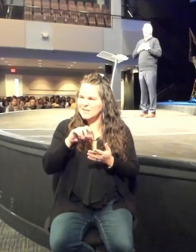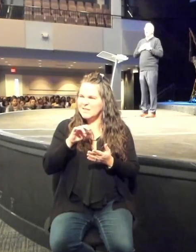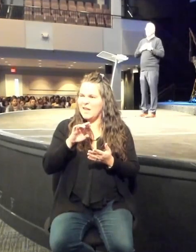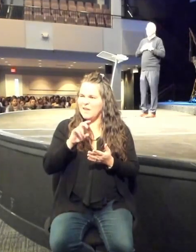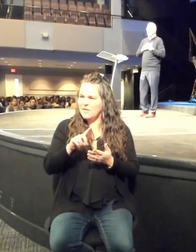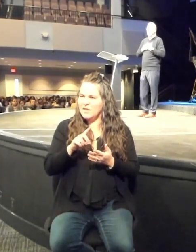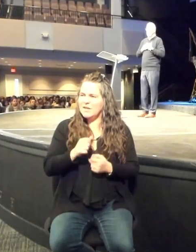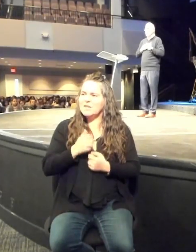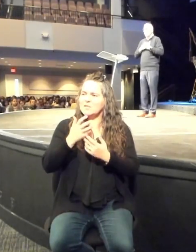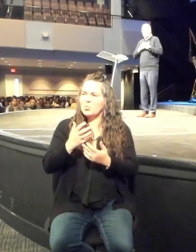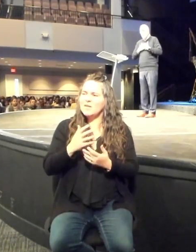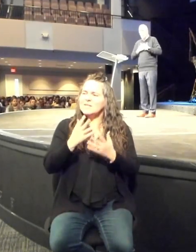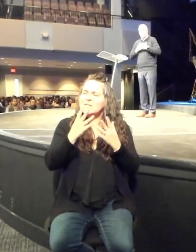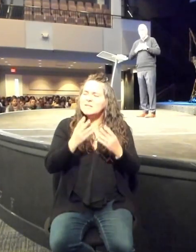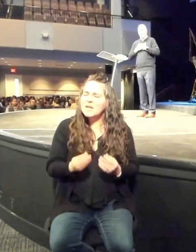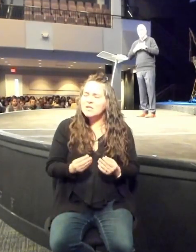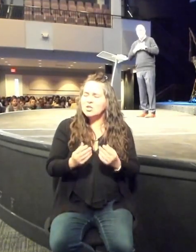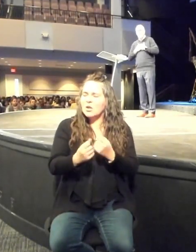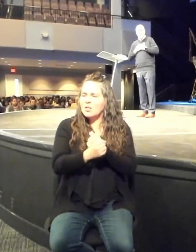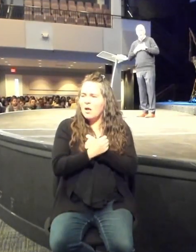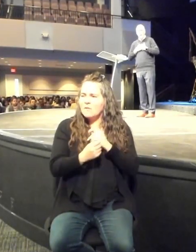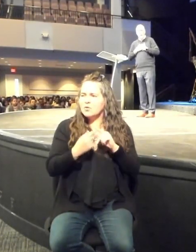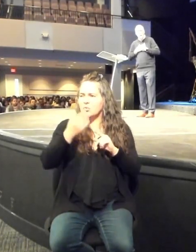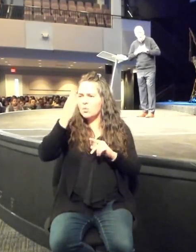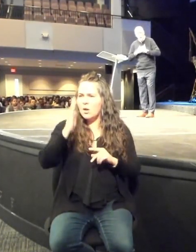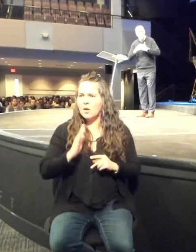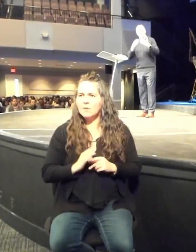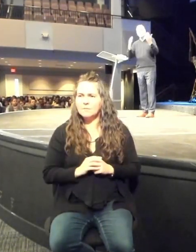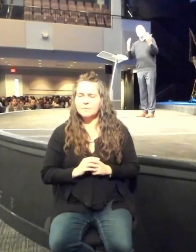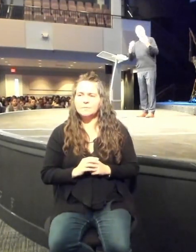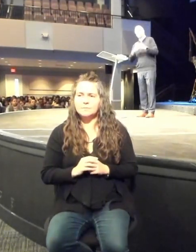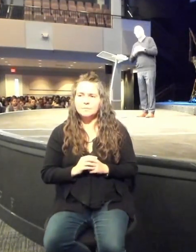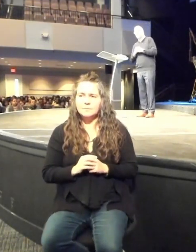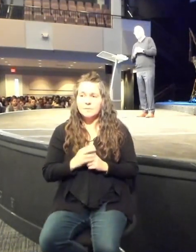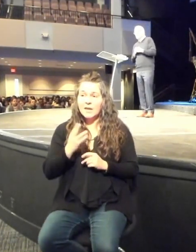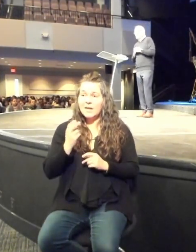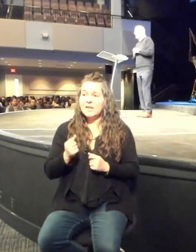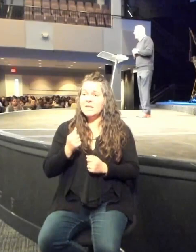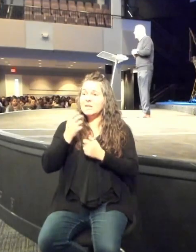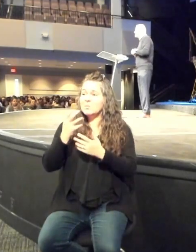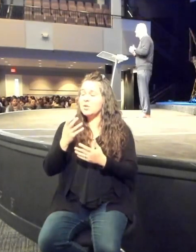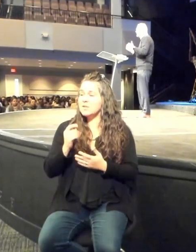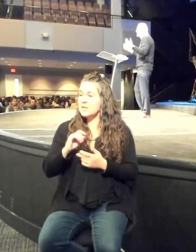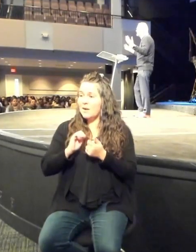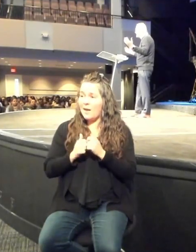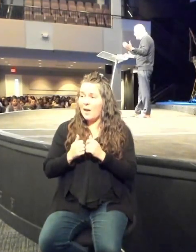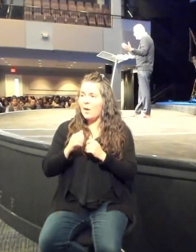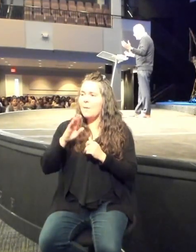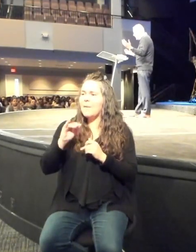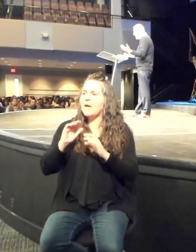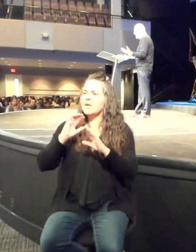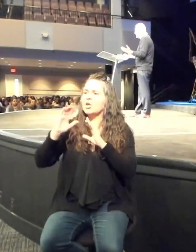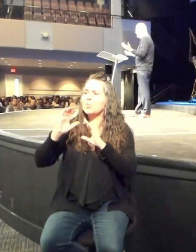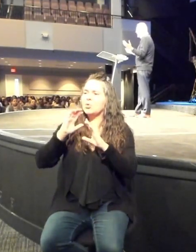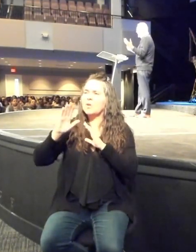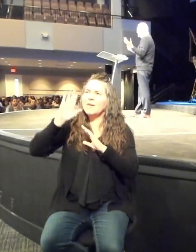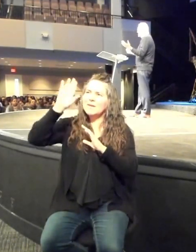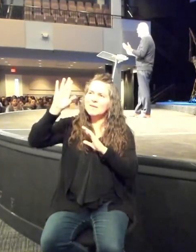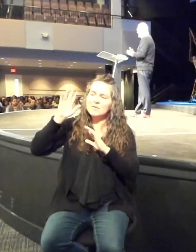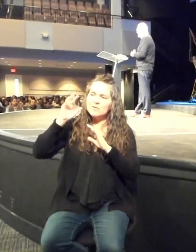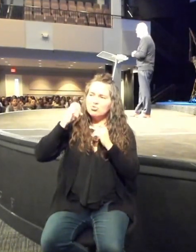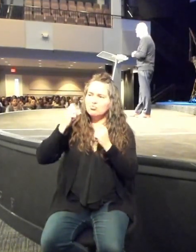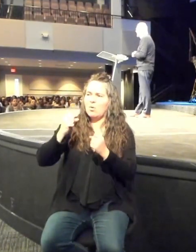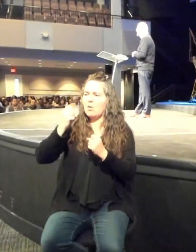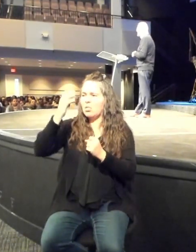to God. He has a soft heart, a tender heart, and he expresses it by communicating his tremendous love for God, as